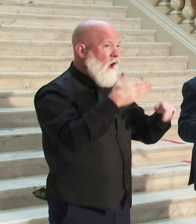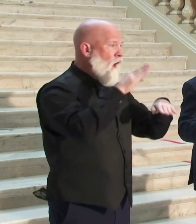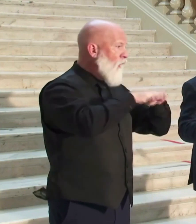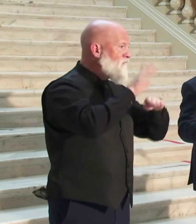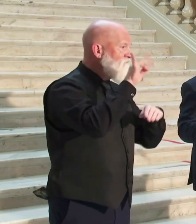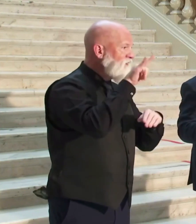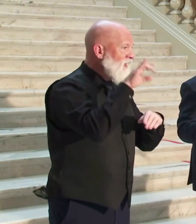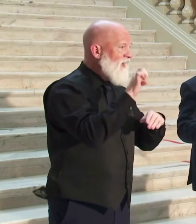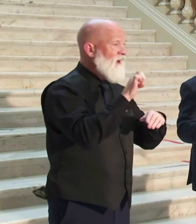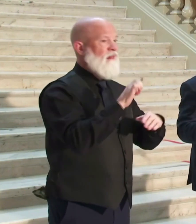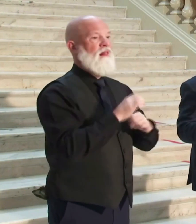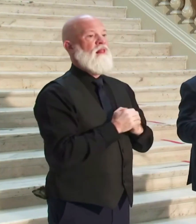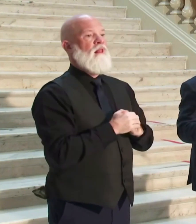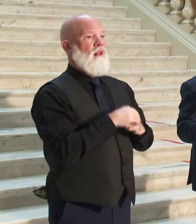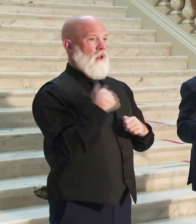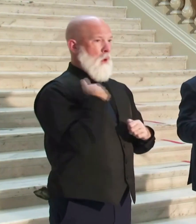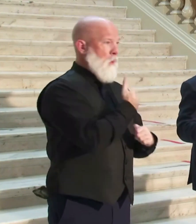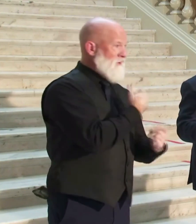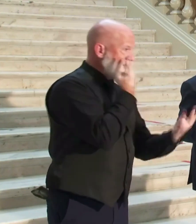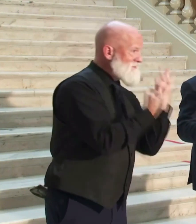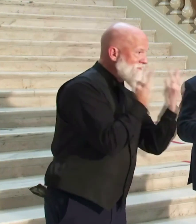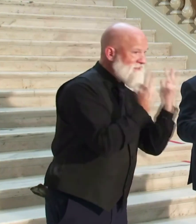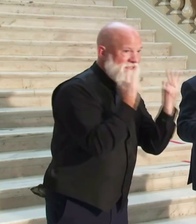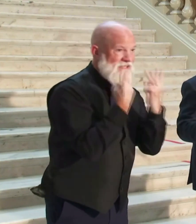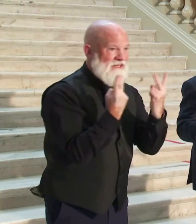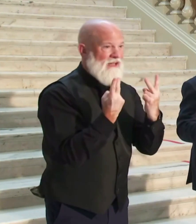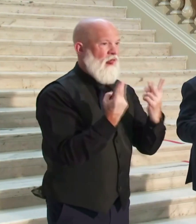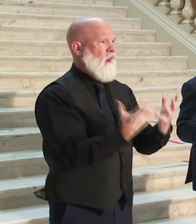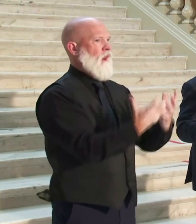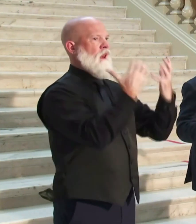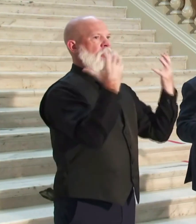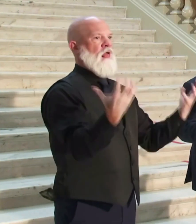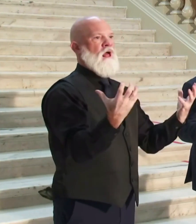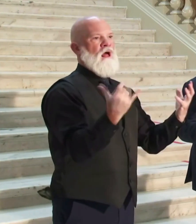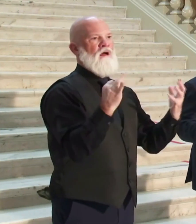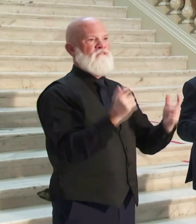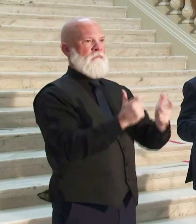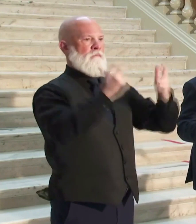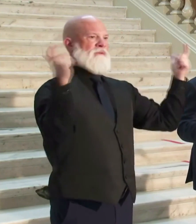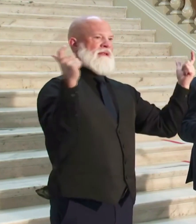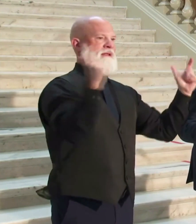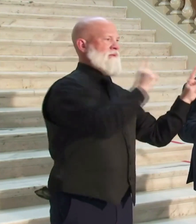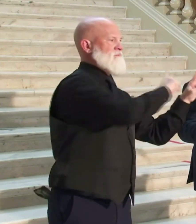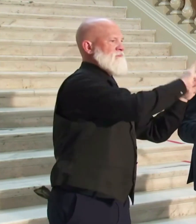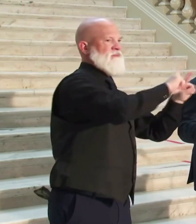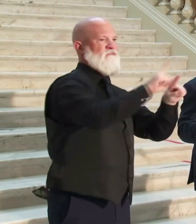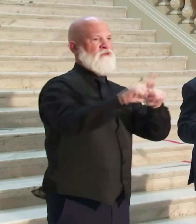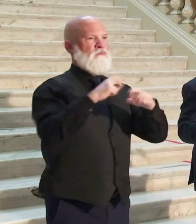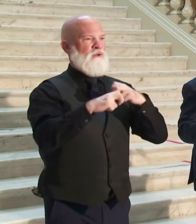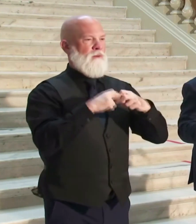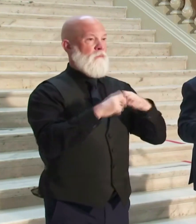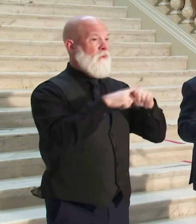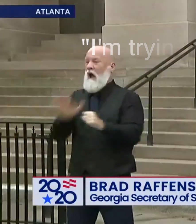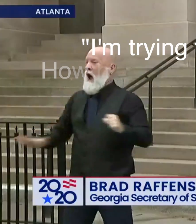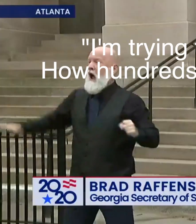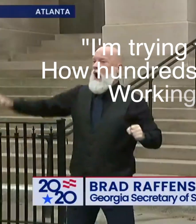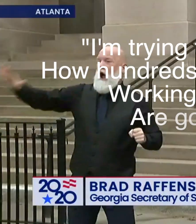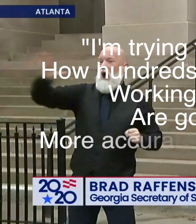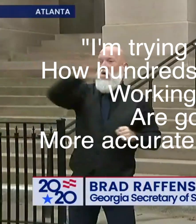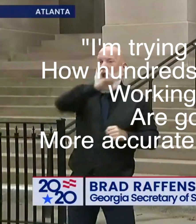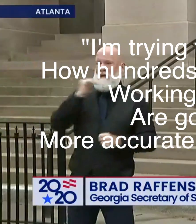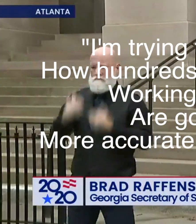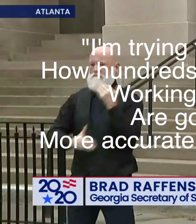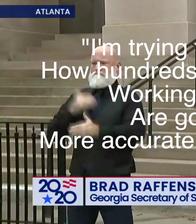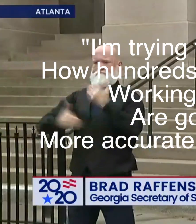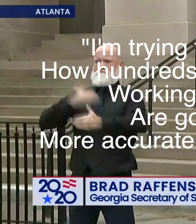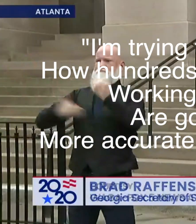see any widespread issues with the absentee balloting process. And for the vast majority of the voters in this state, they voted in person on a BMD. Trying to understand